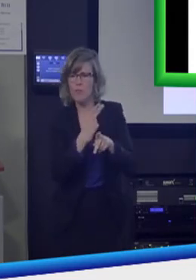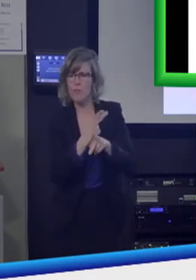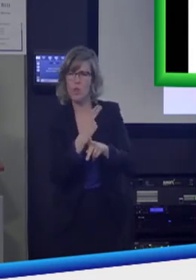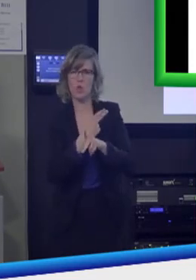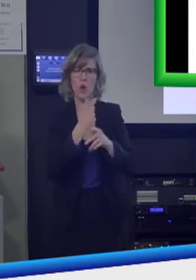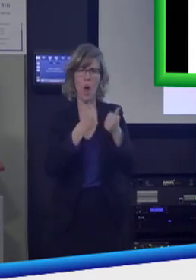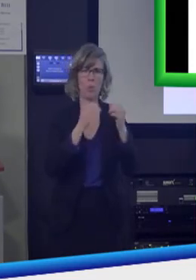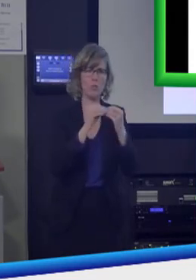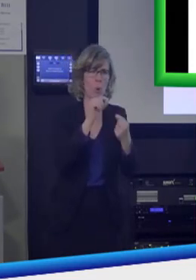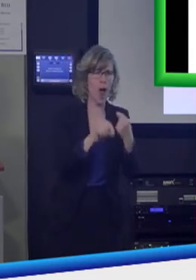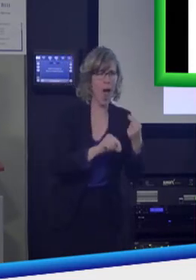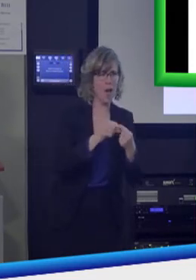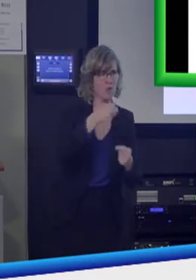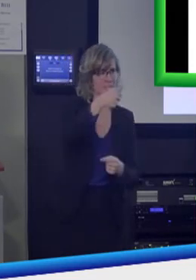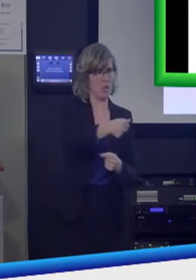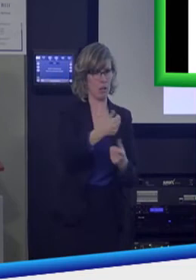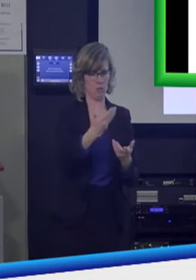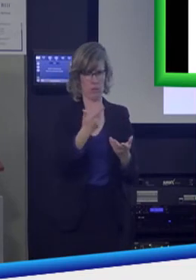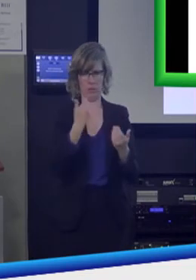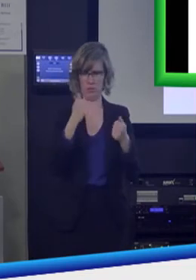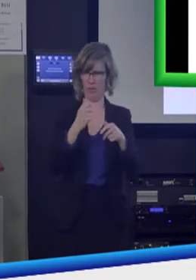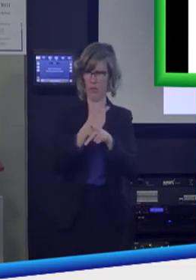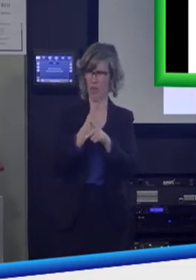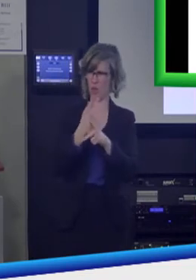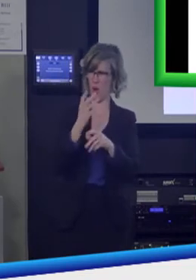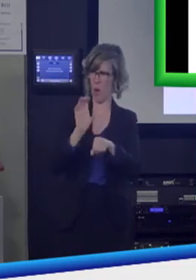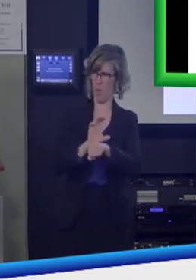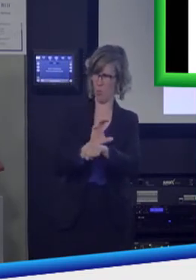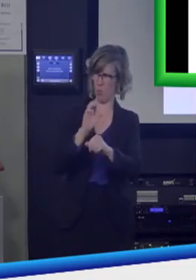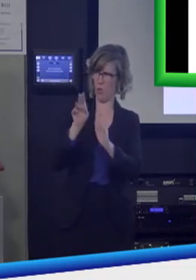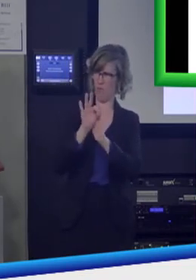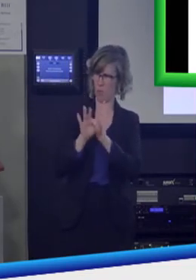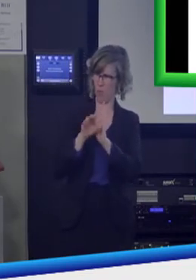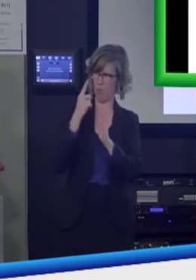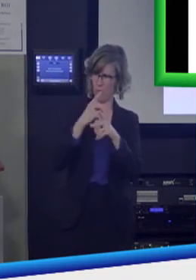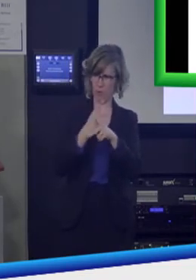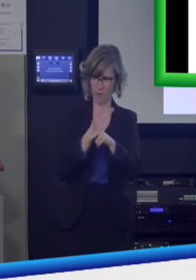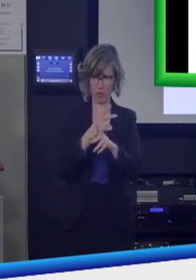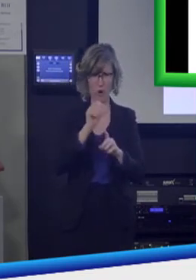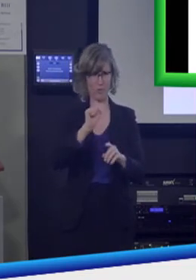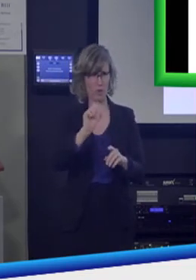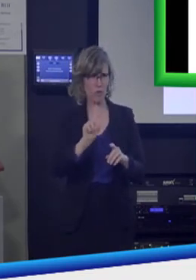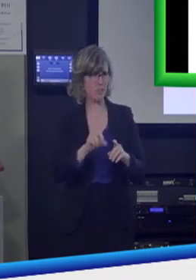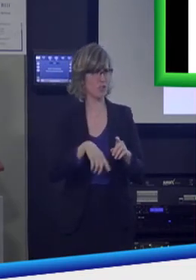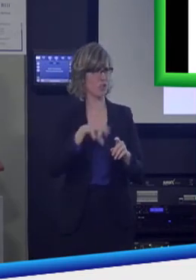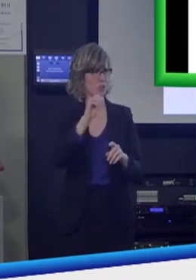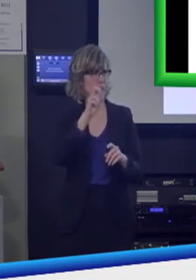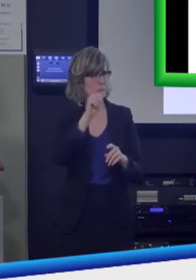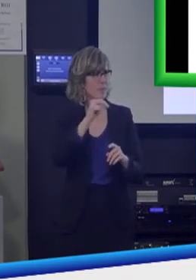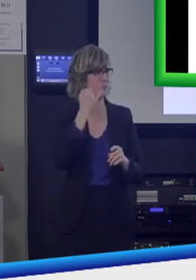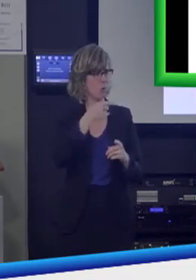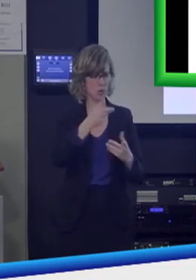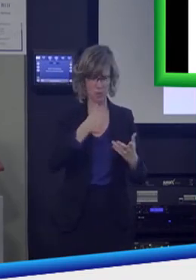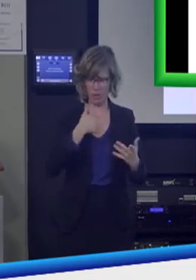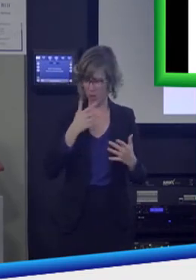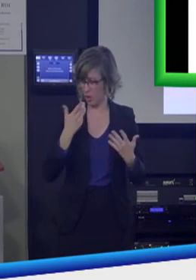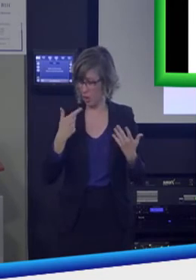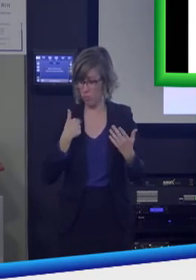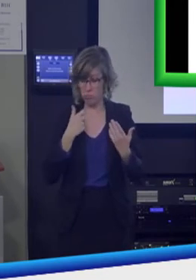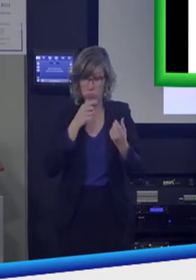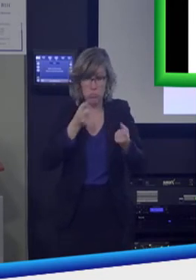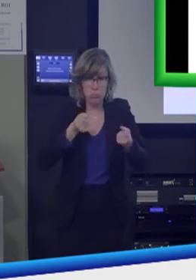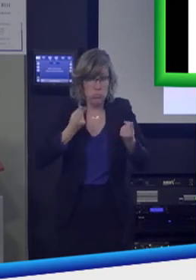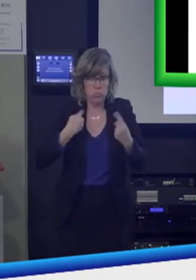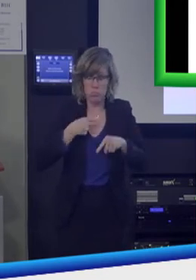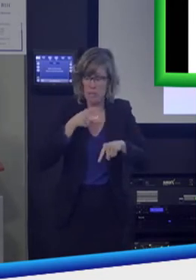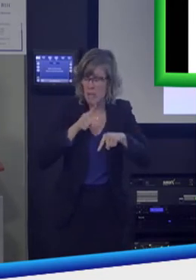formula for computing a standard deviation or a mean, but they can't quite come to grips with it. and they're struggling, and then you give them the standard